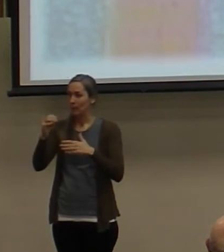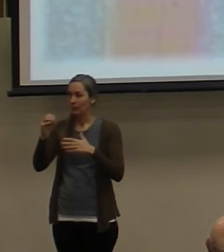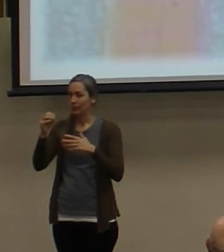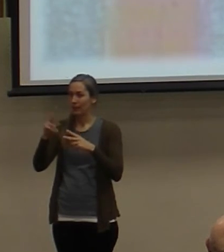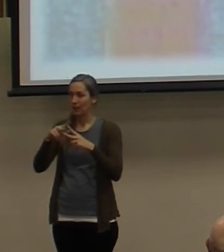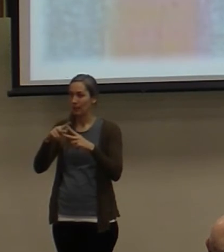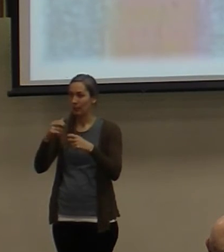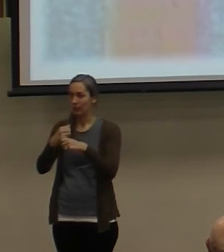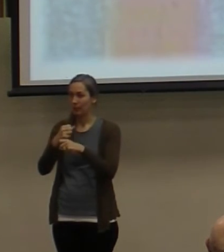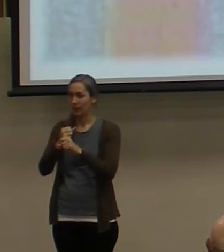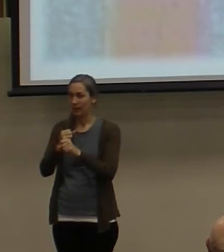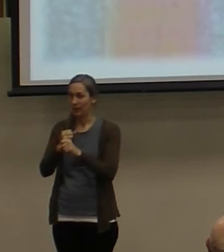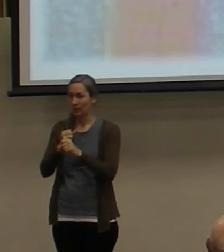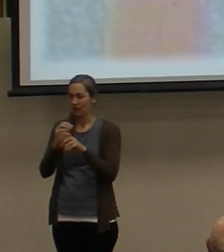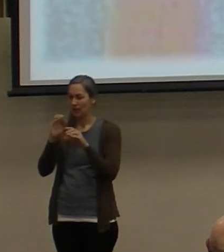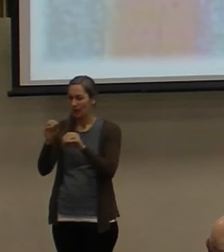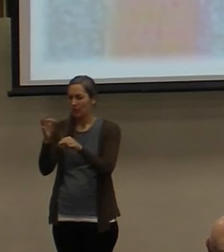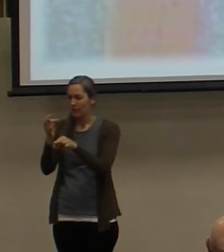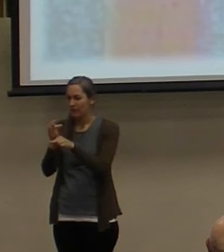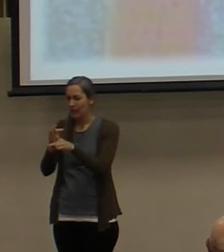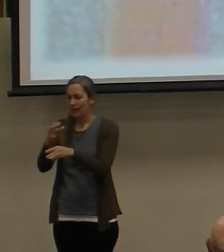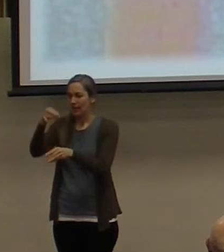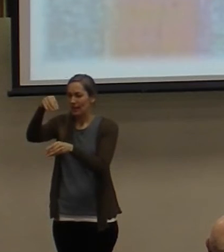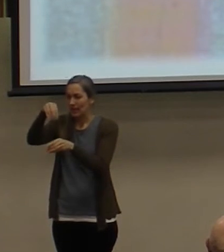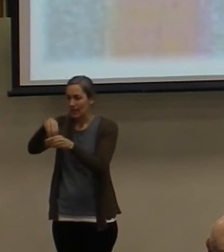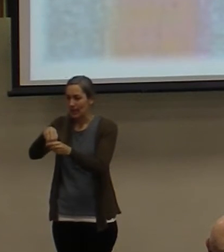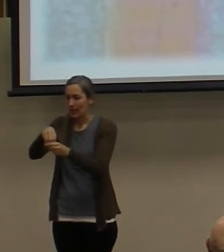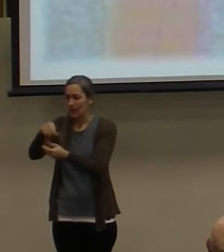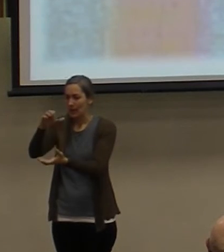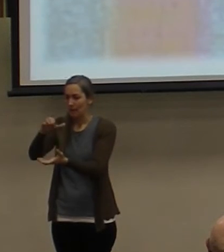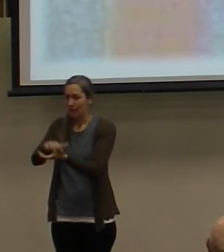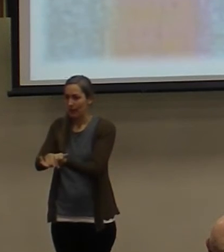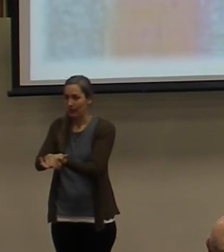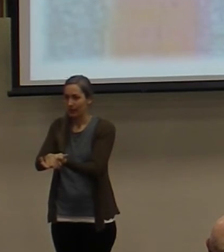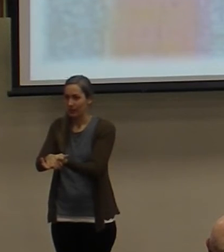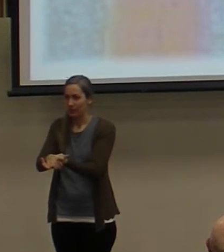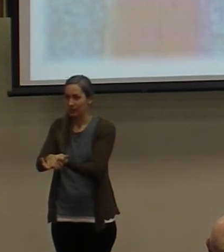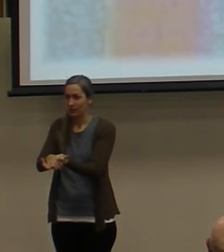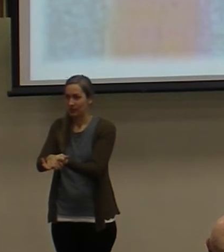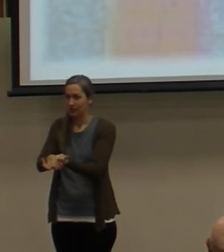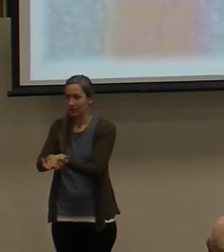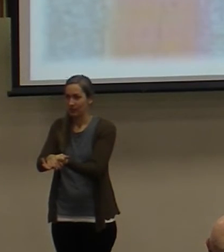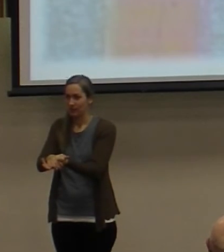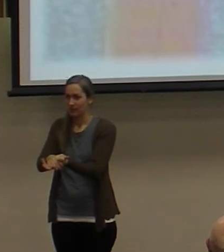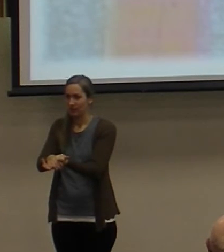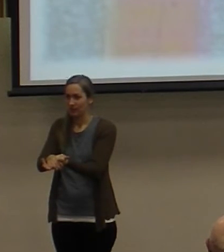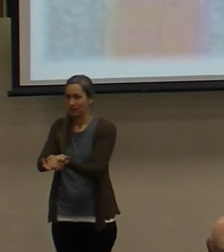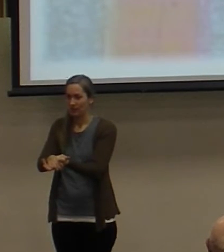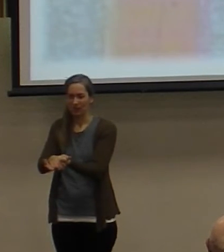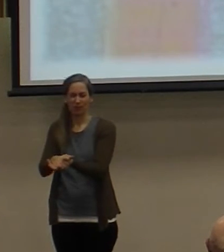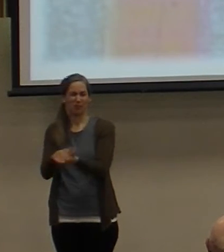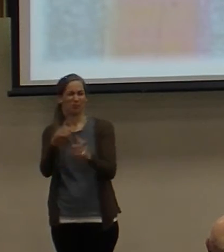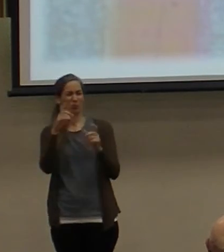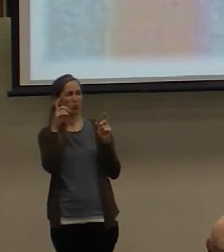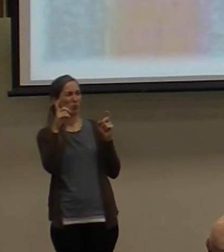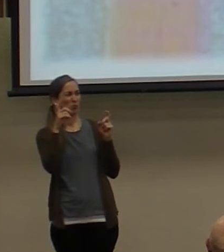marriage. And some of your eyebrows are about to come off like your heads. What?